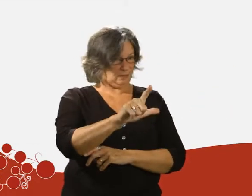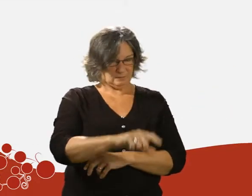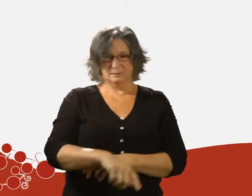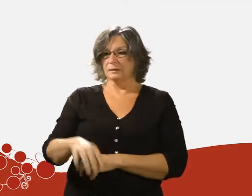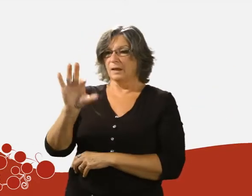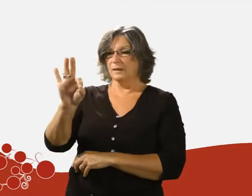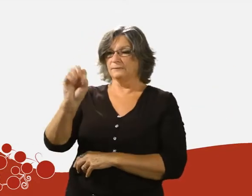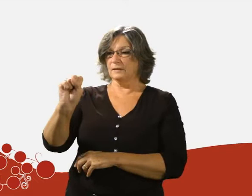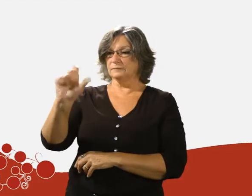and French Sign Language.